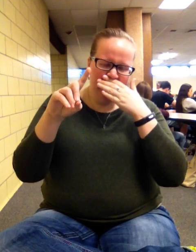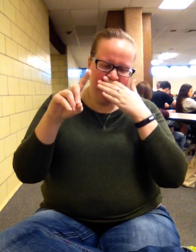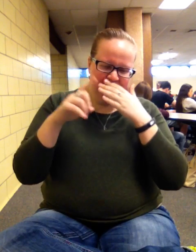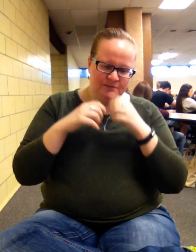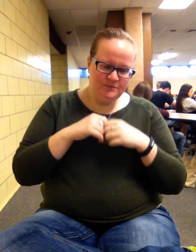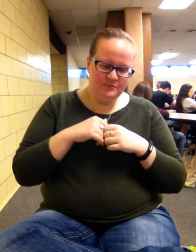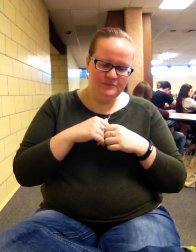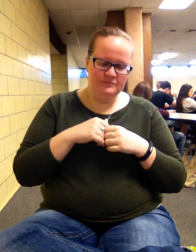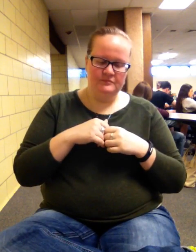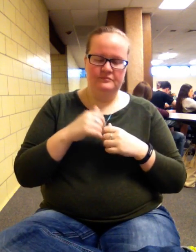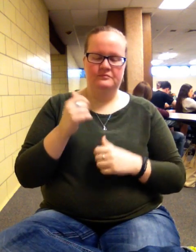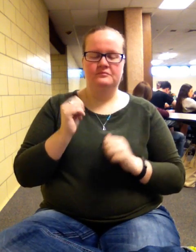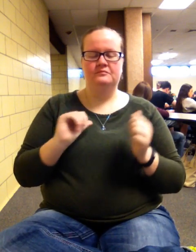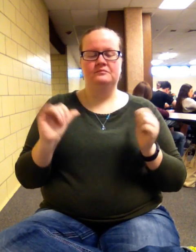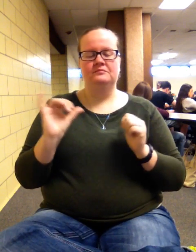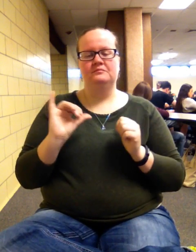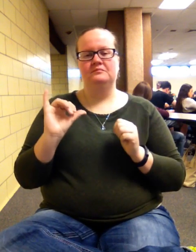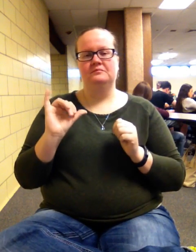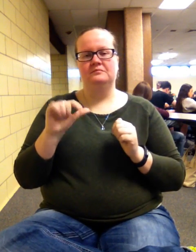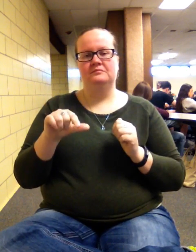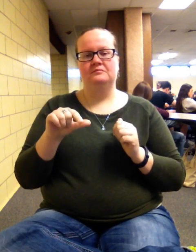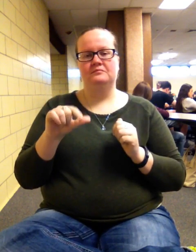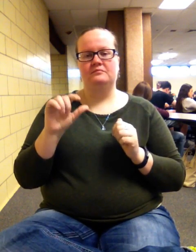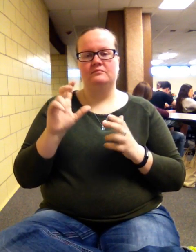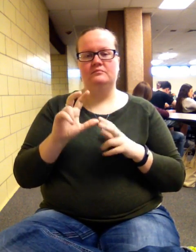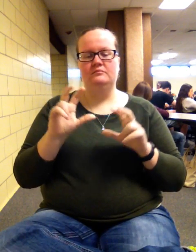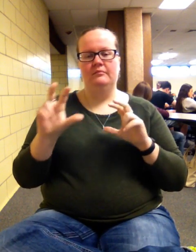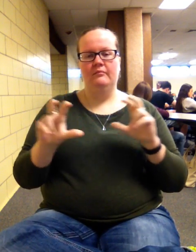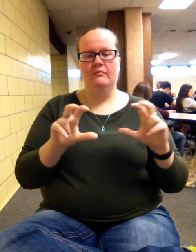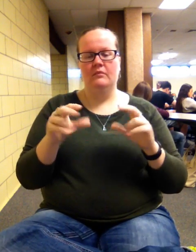Let's pretend like the stock is selling for